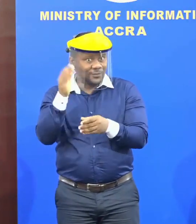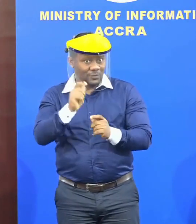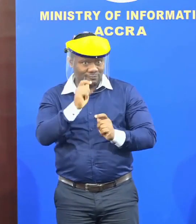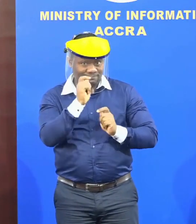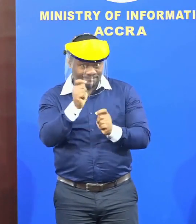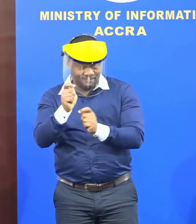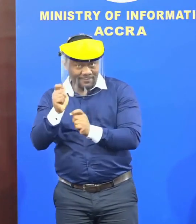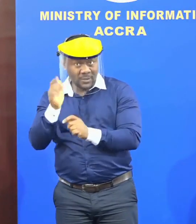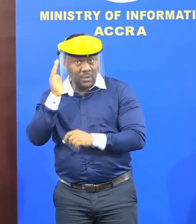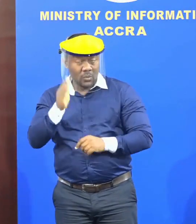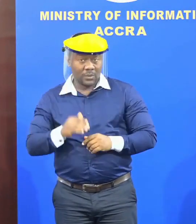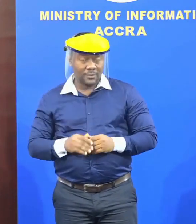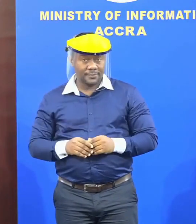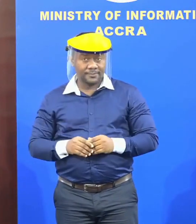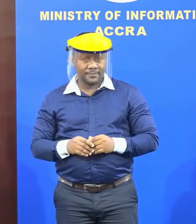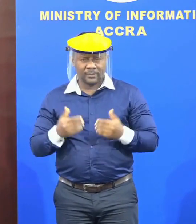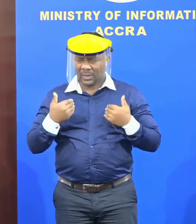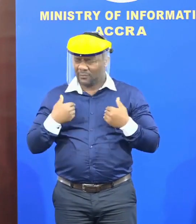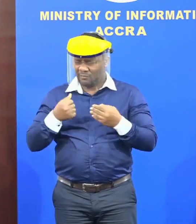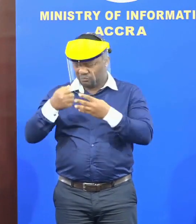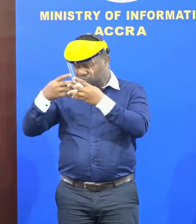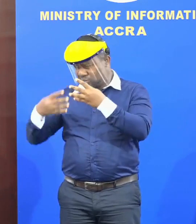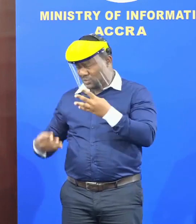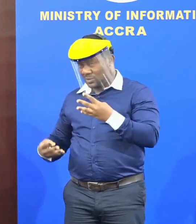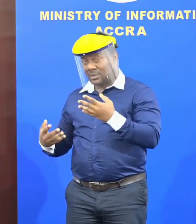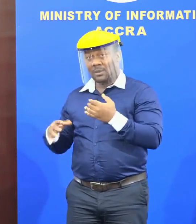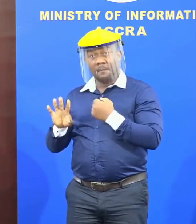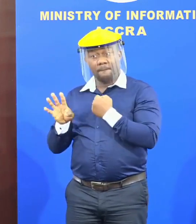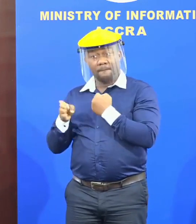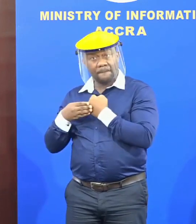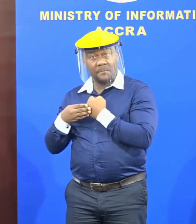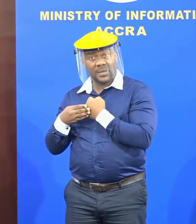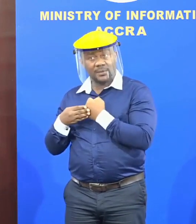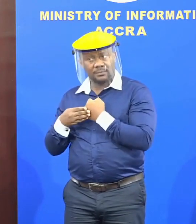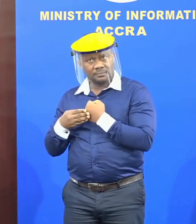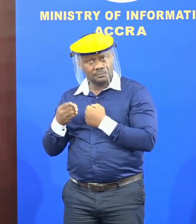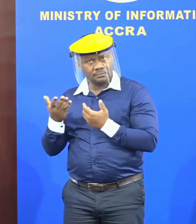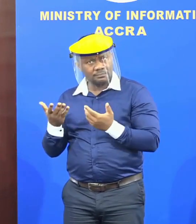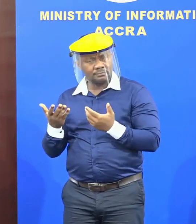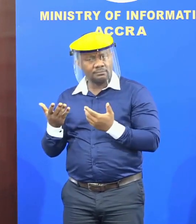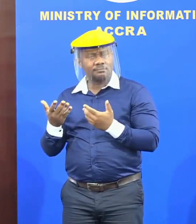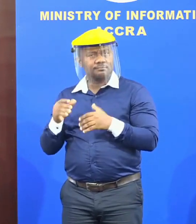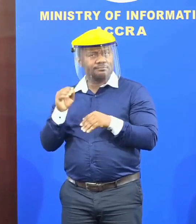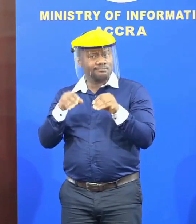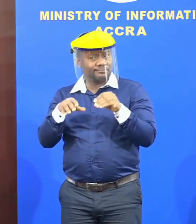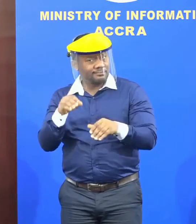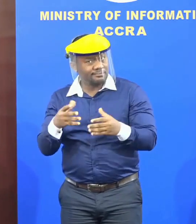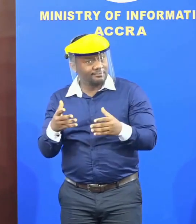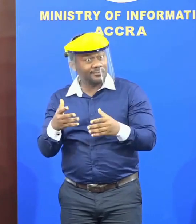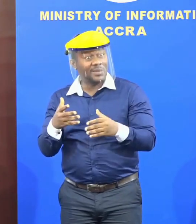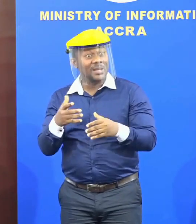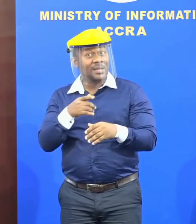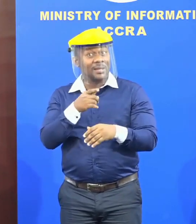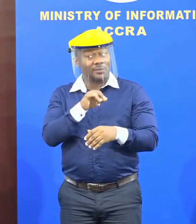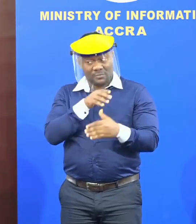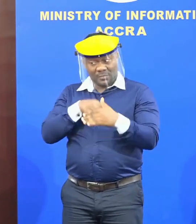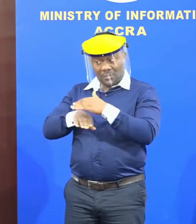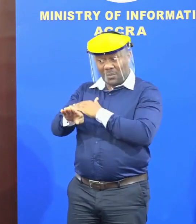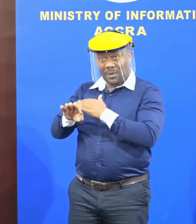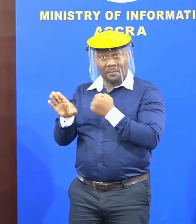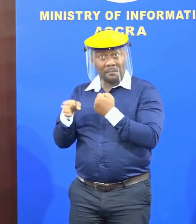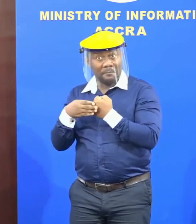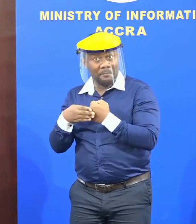competition. We have a number of banks who, when you visit them this week, they will give you chocolate for